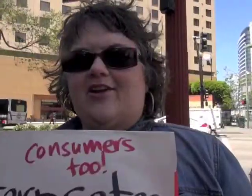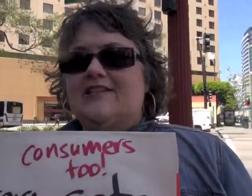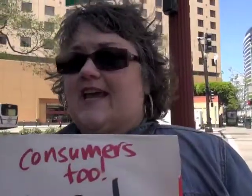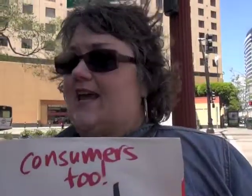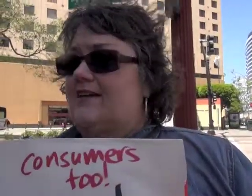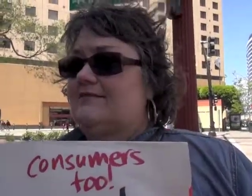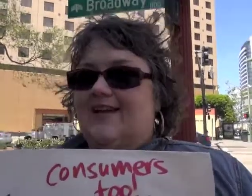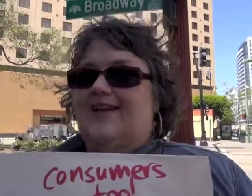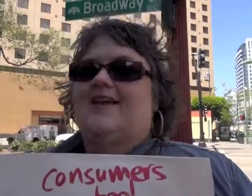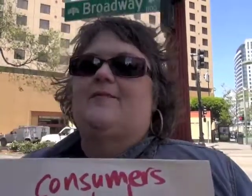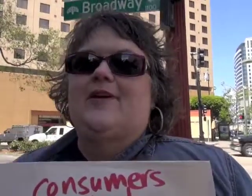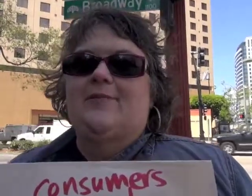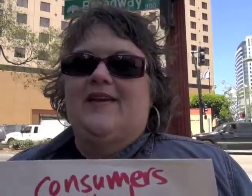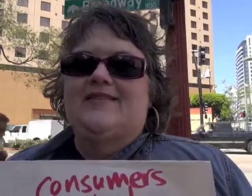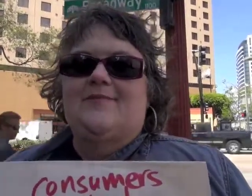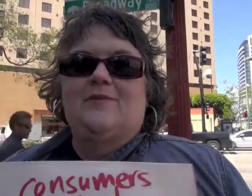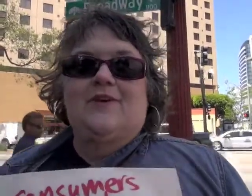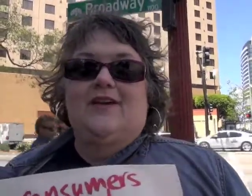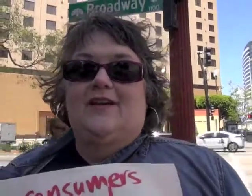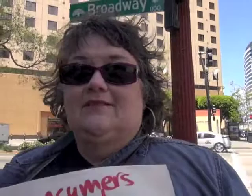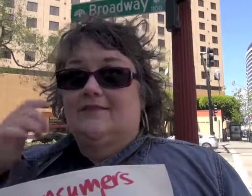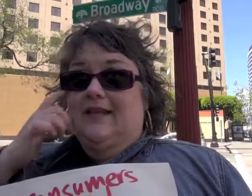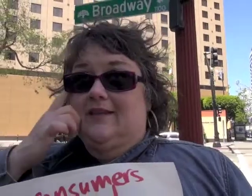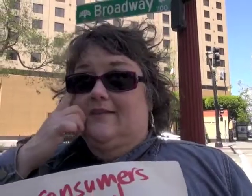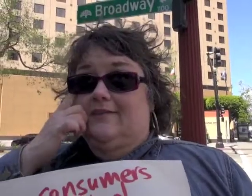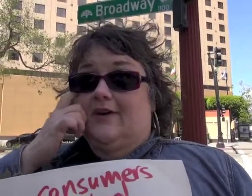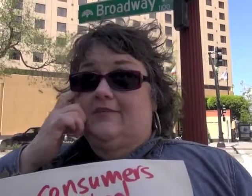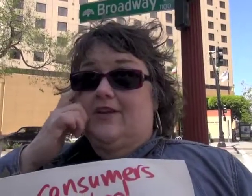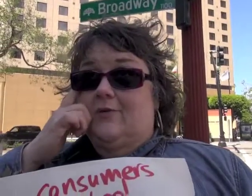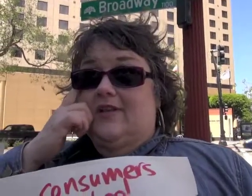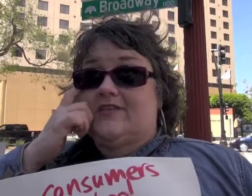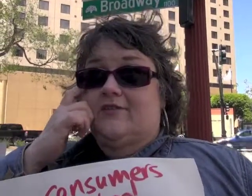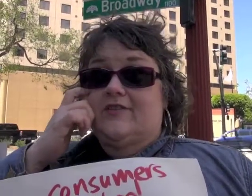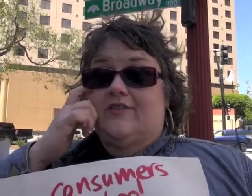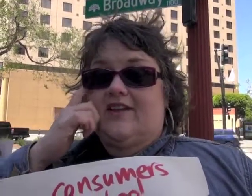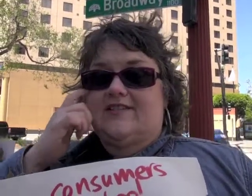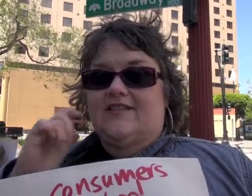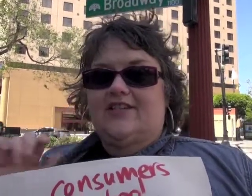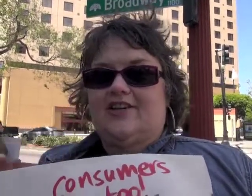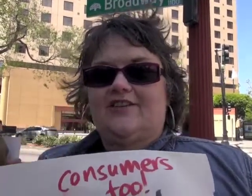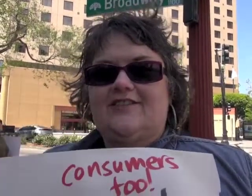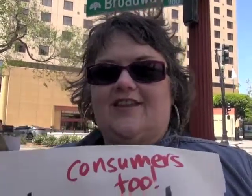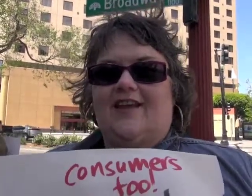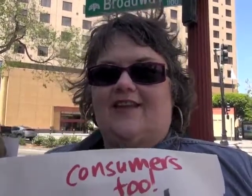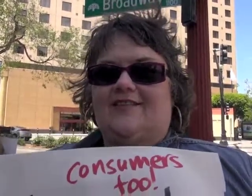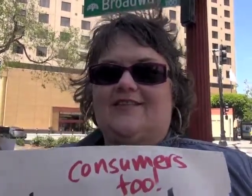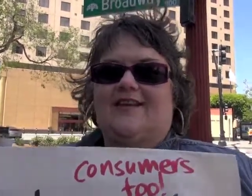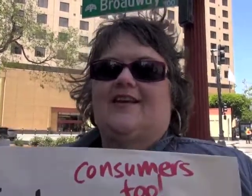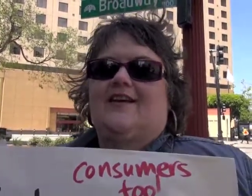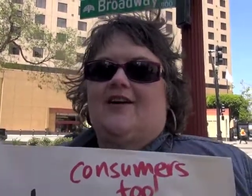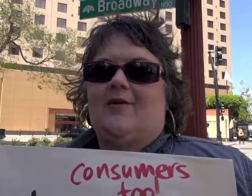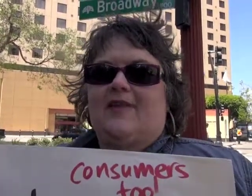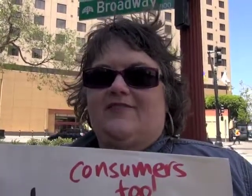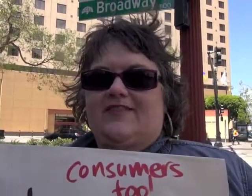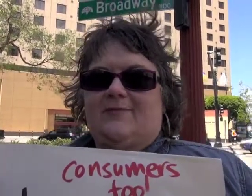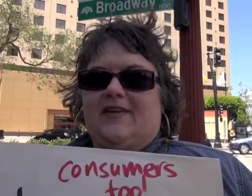Carol Day, and I'm here because I've been working in video relay service for the last 6 years, and our benefits have been